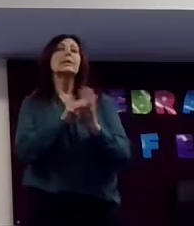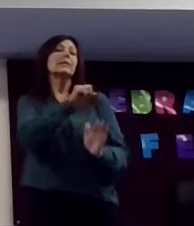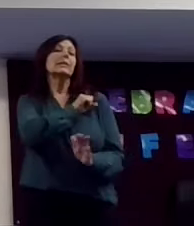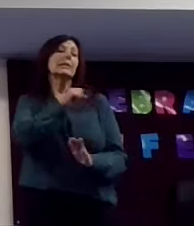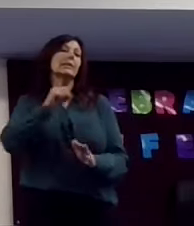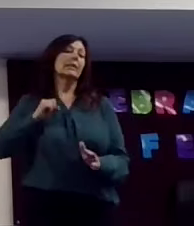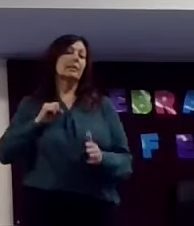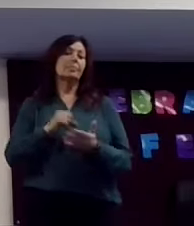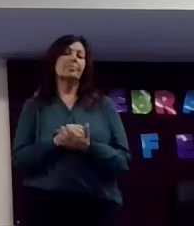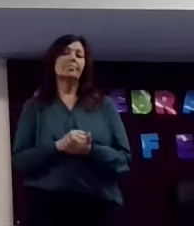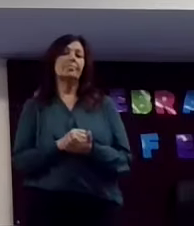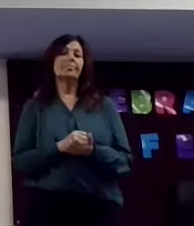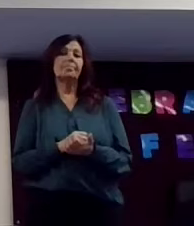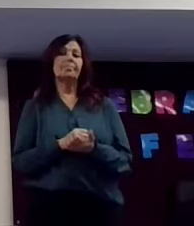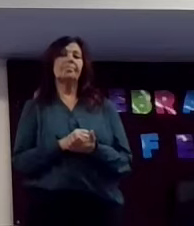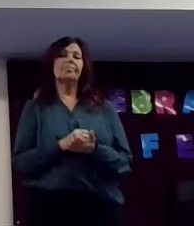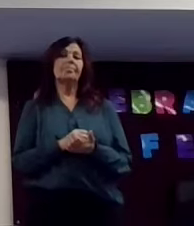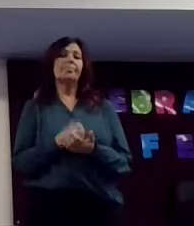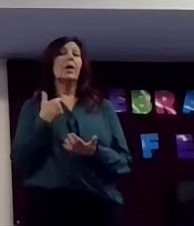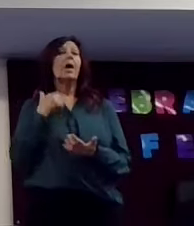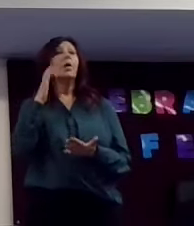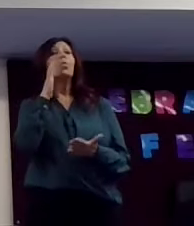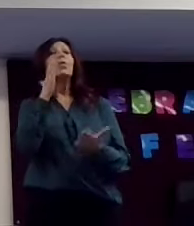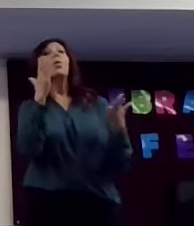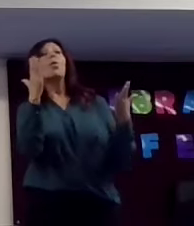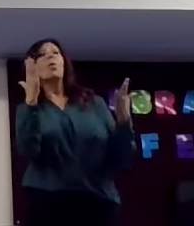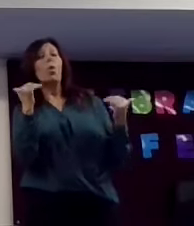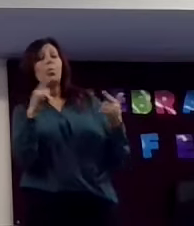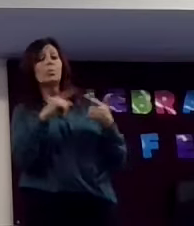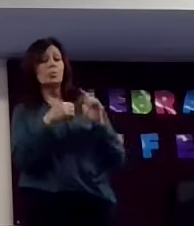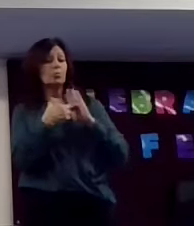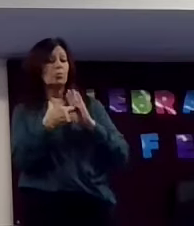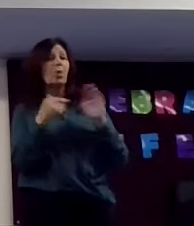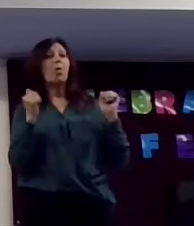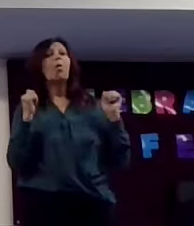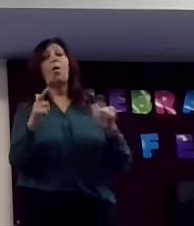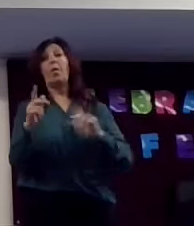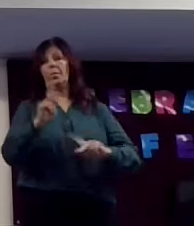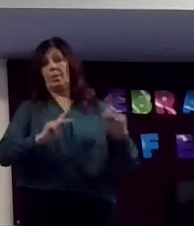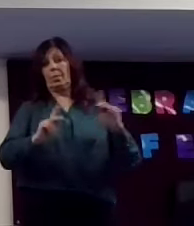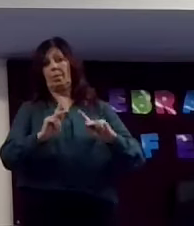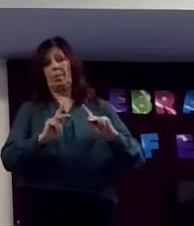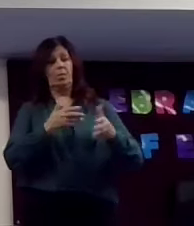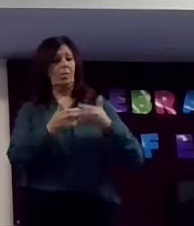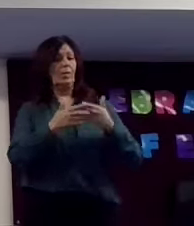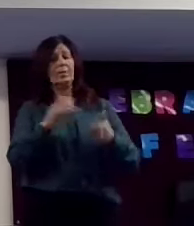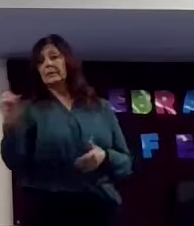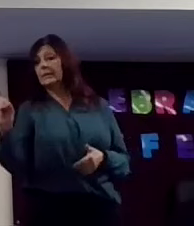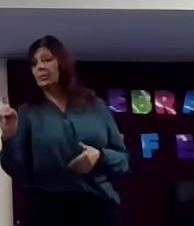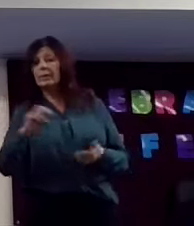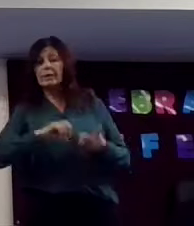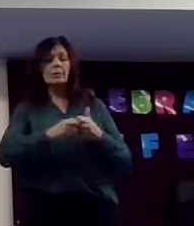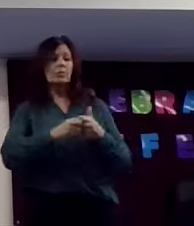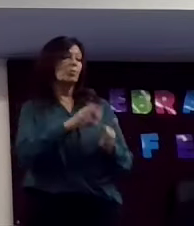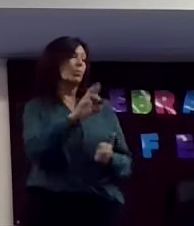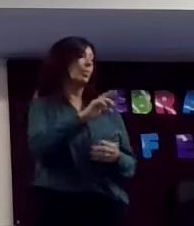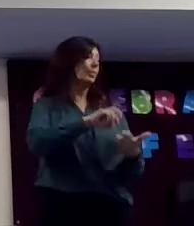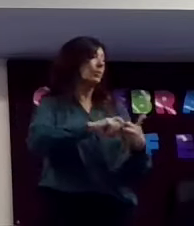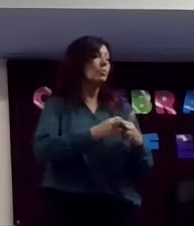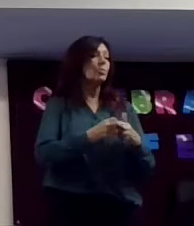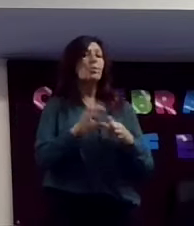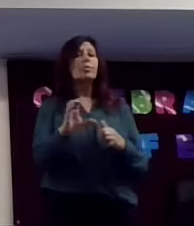Senate. I would hope to represent all the people, whether it's a Democrat issue, a Republican